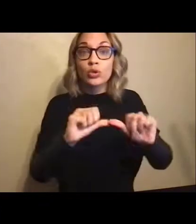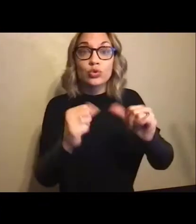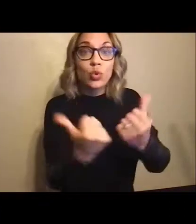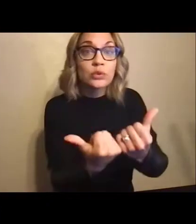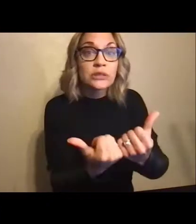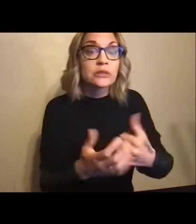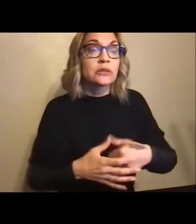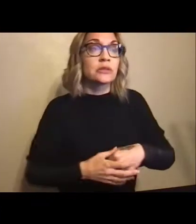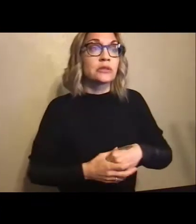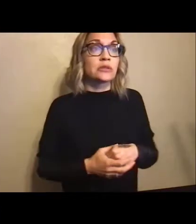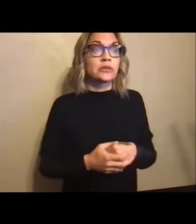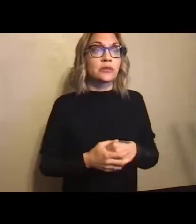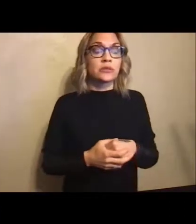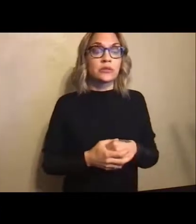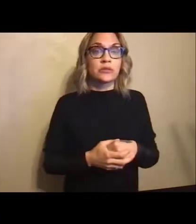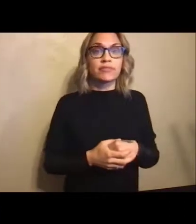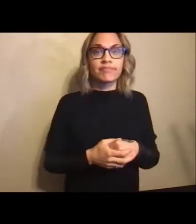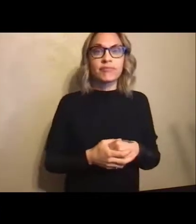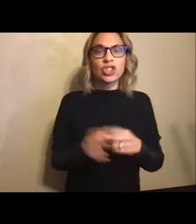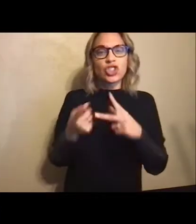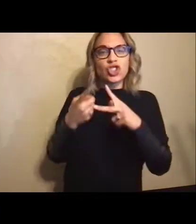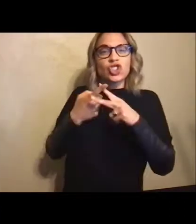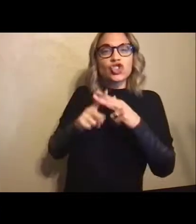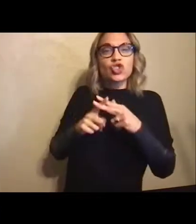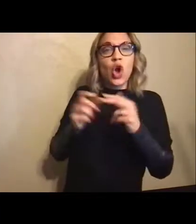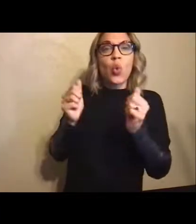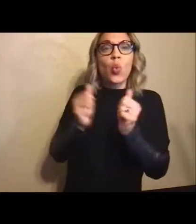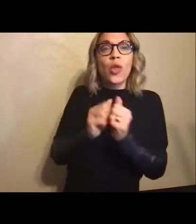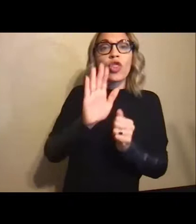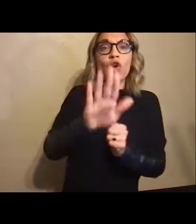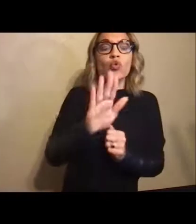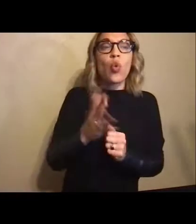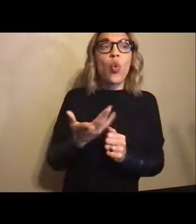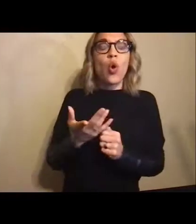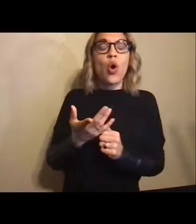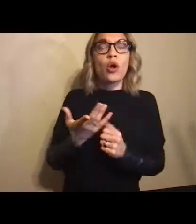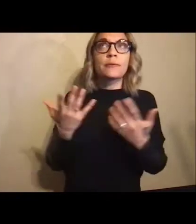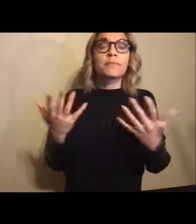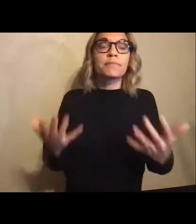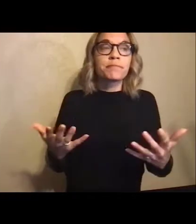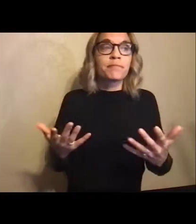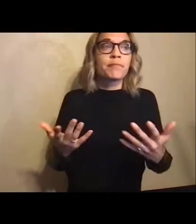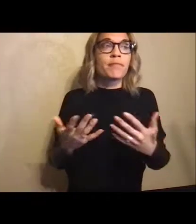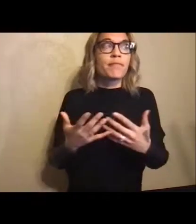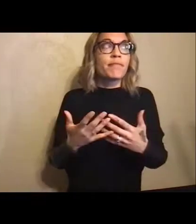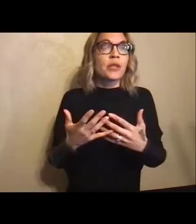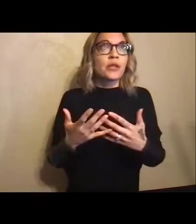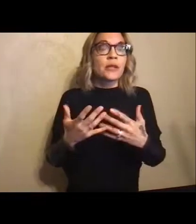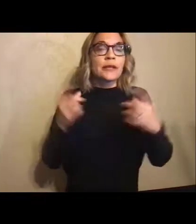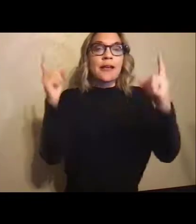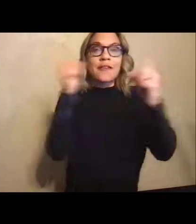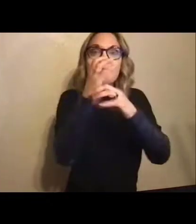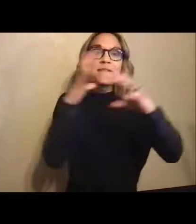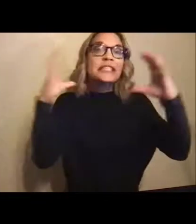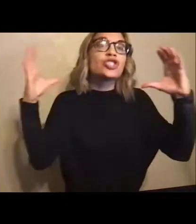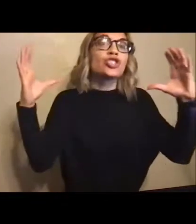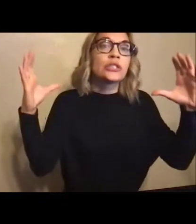What does your team look like? The number of employees, the number of associates. And start